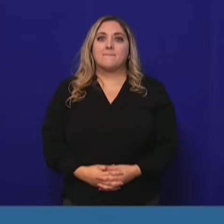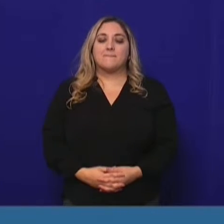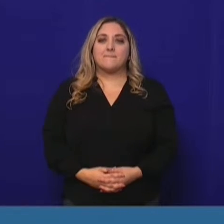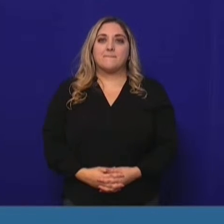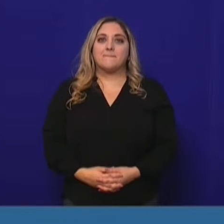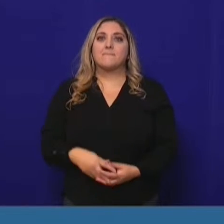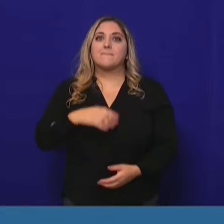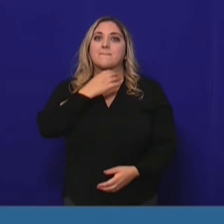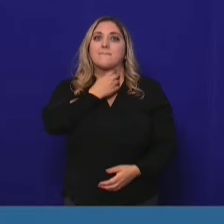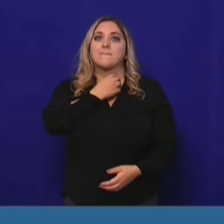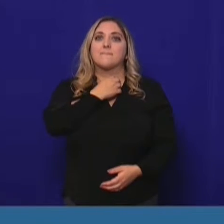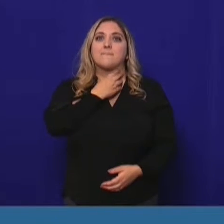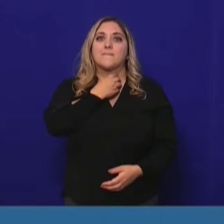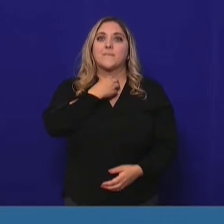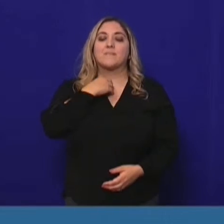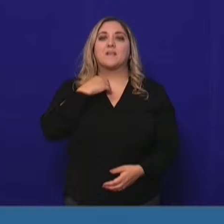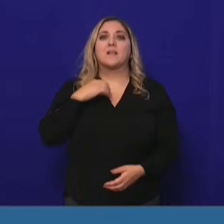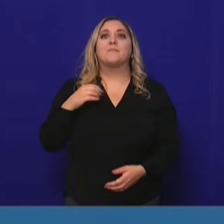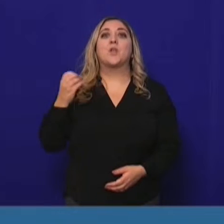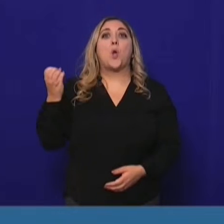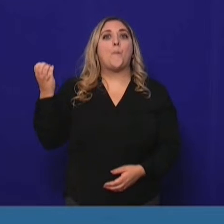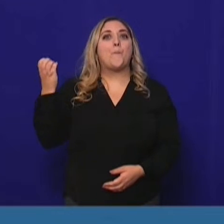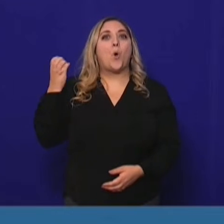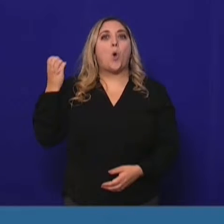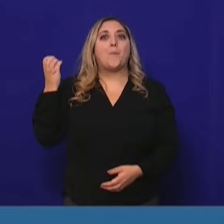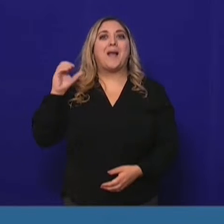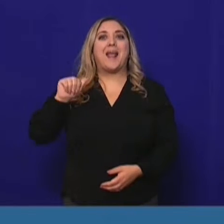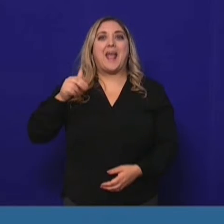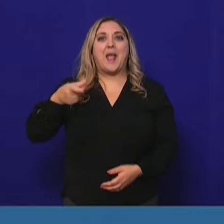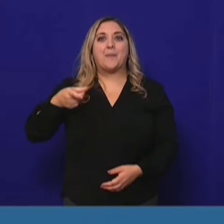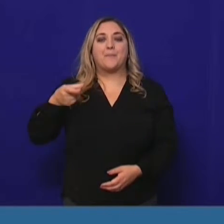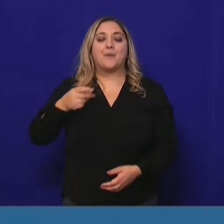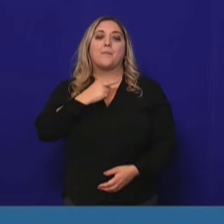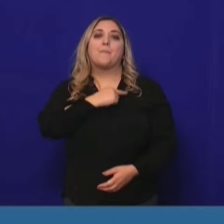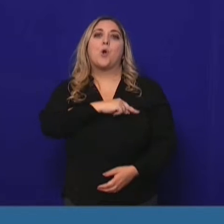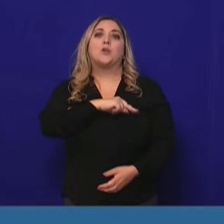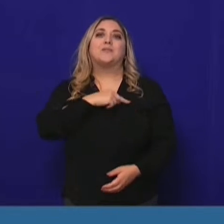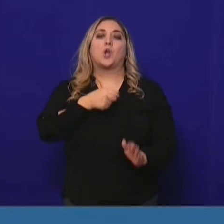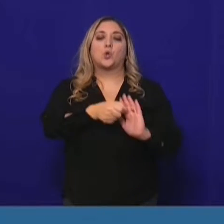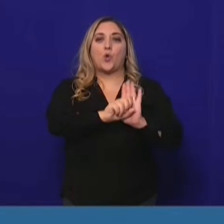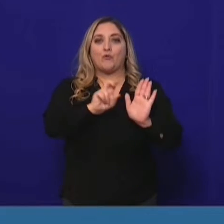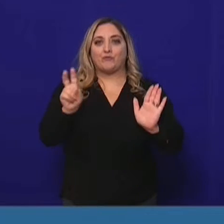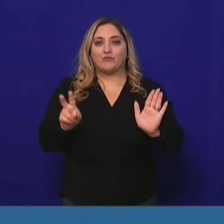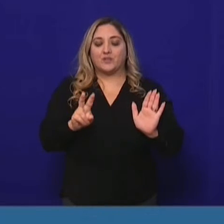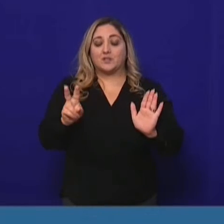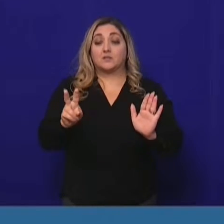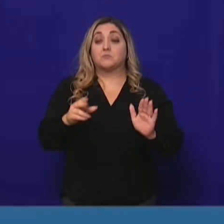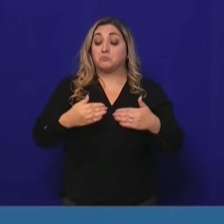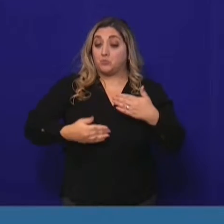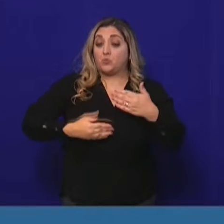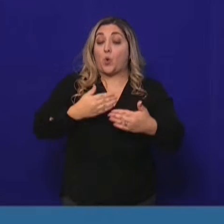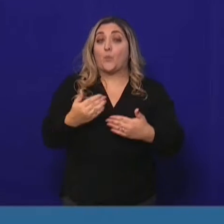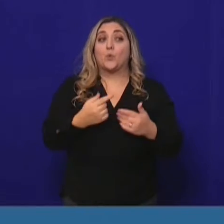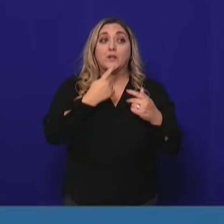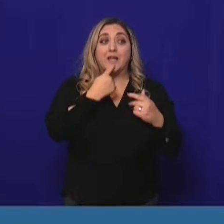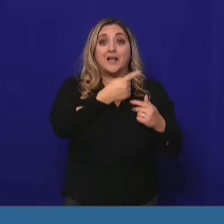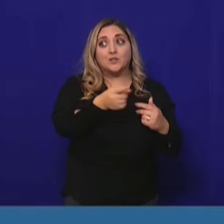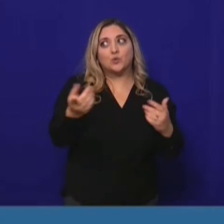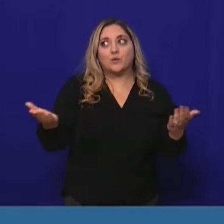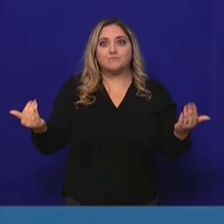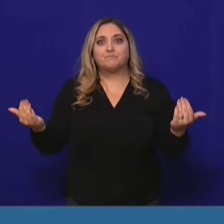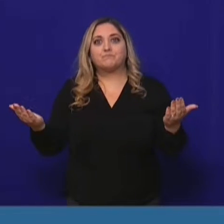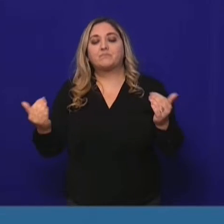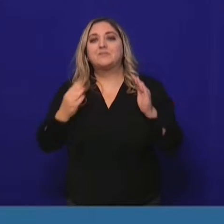L-alert tagħna, l-COVID alert Malta tal-contact tracing għadna qiegħda għaddejja u nkomplu ninkoraġixxu n-nies biex